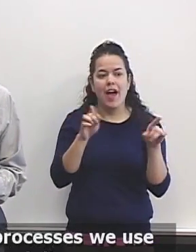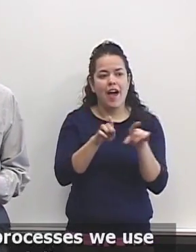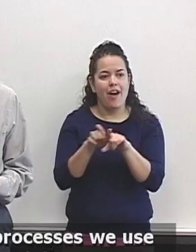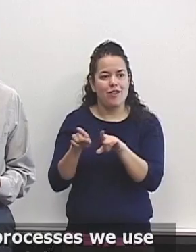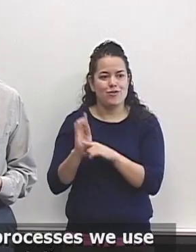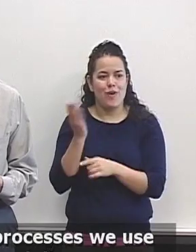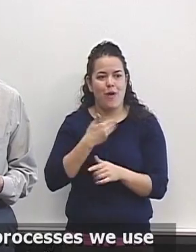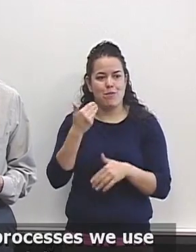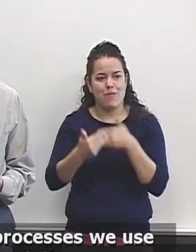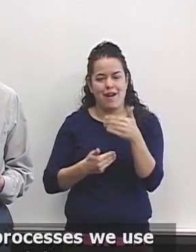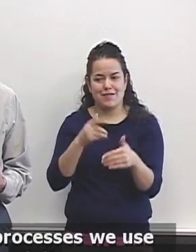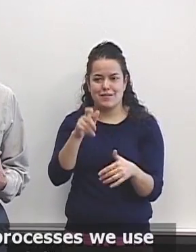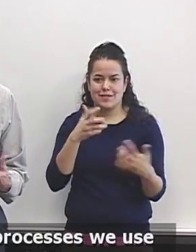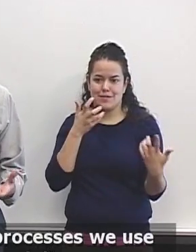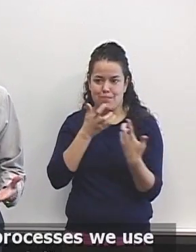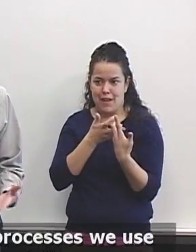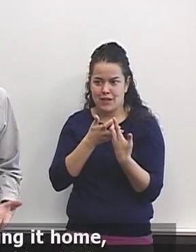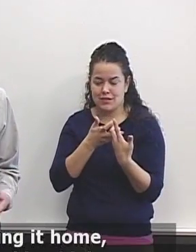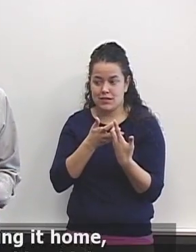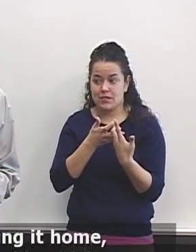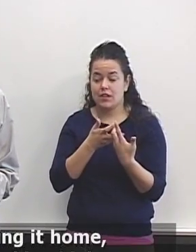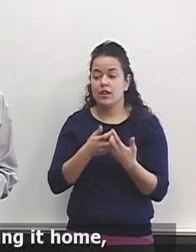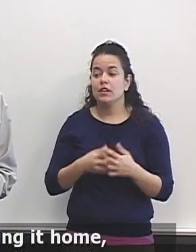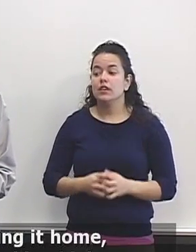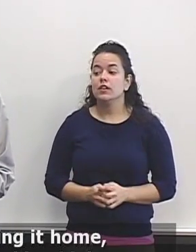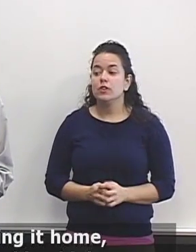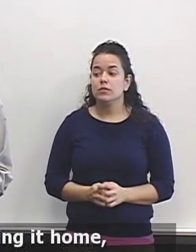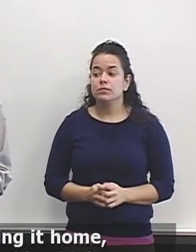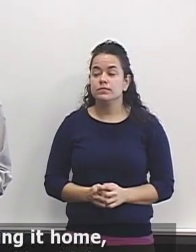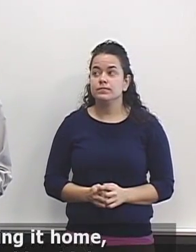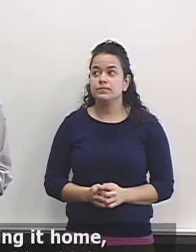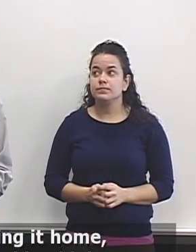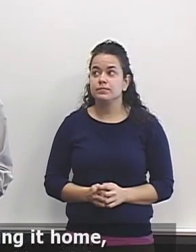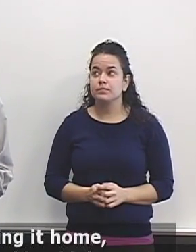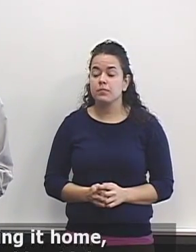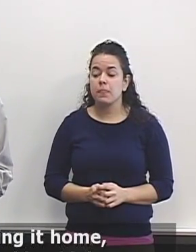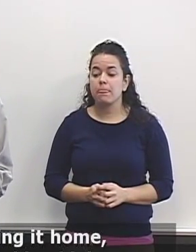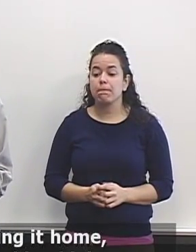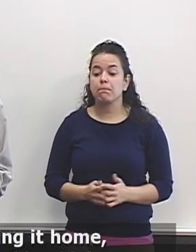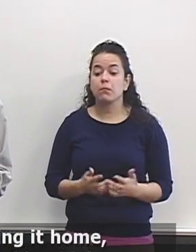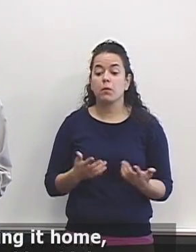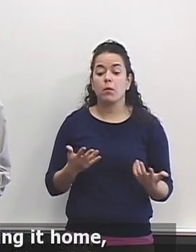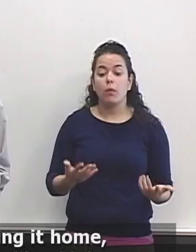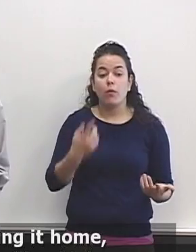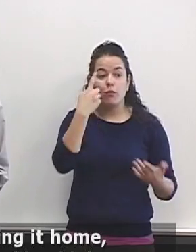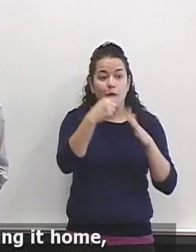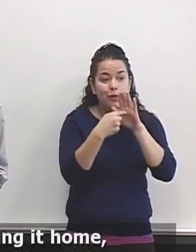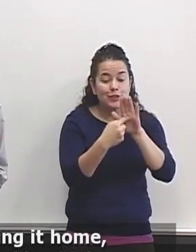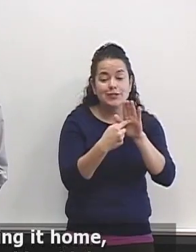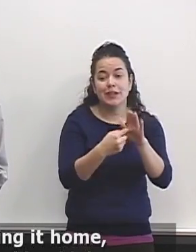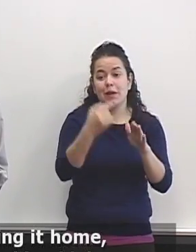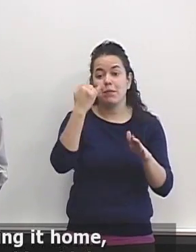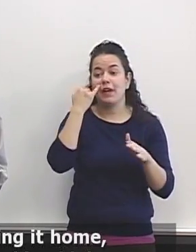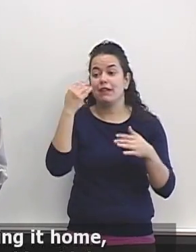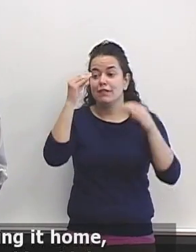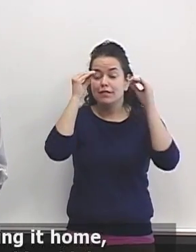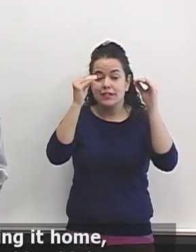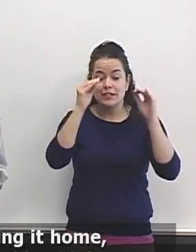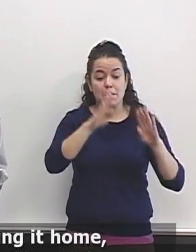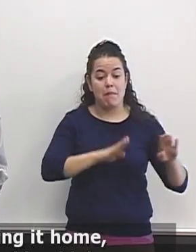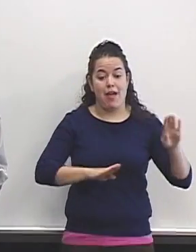it. So to bring it home, if you're teaching biology,